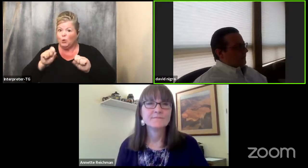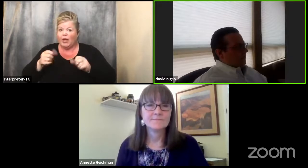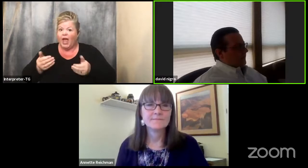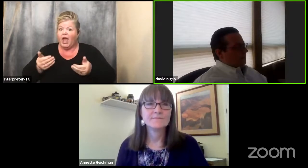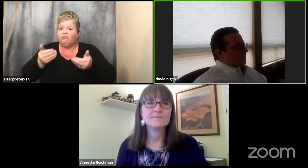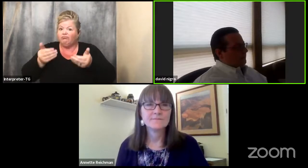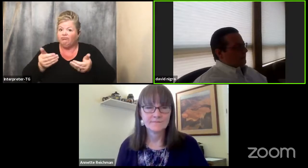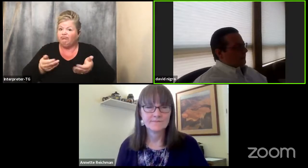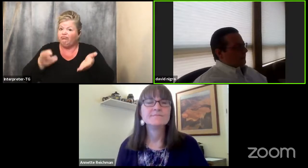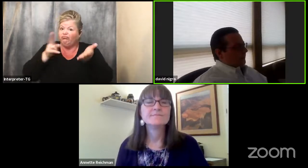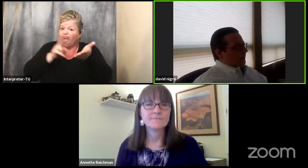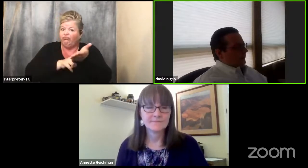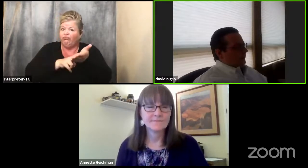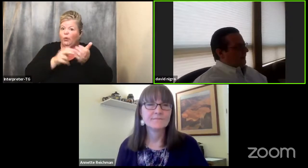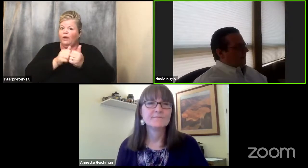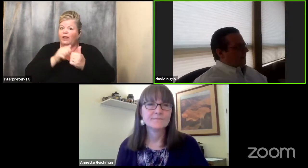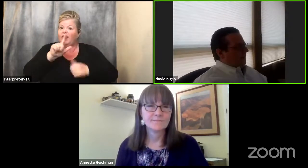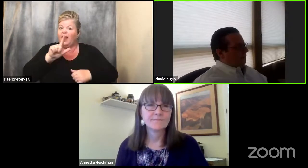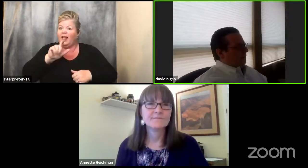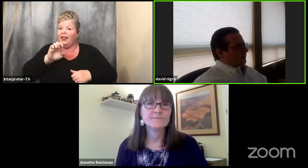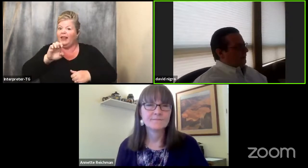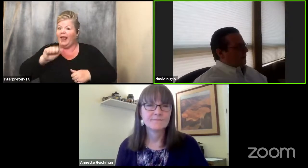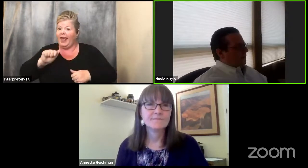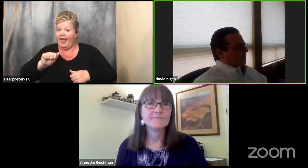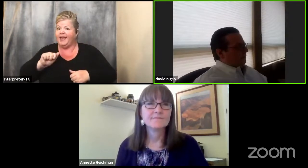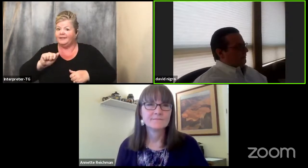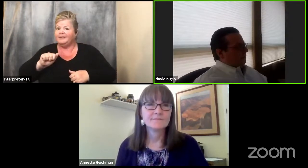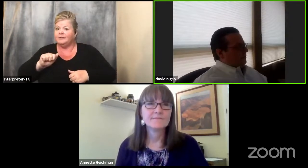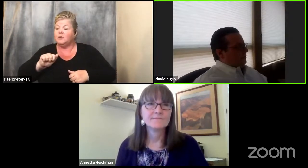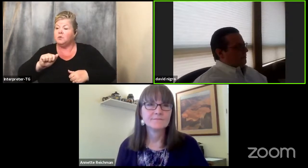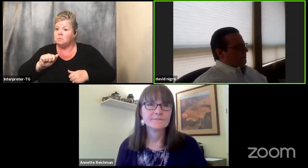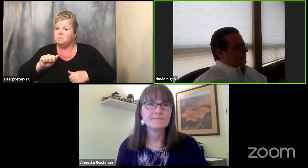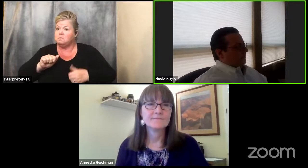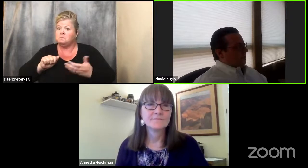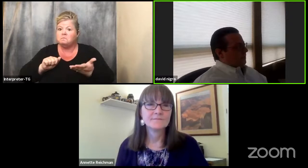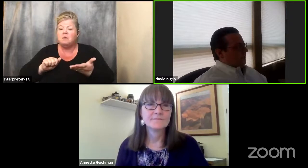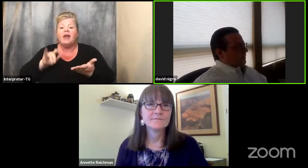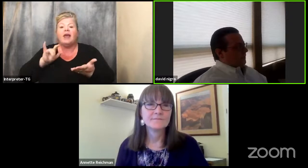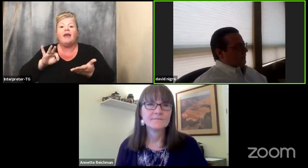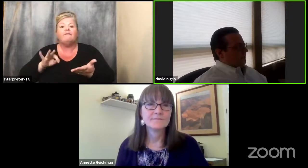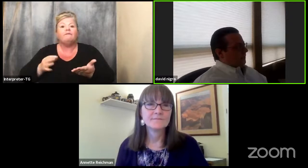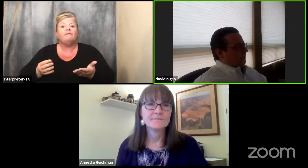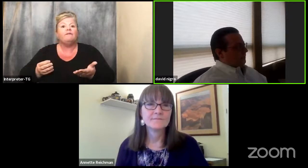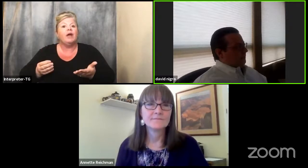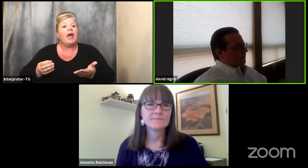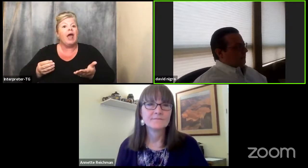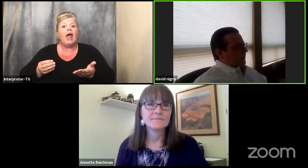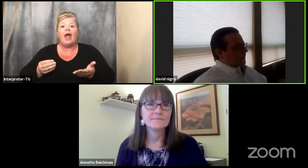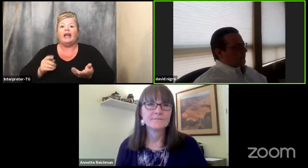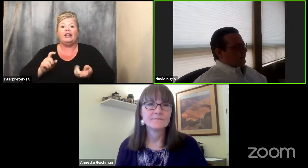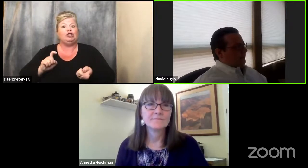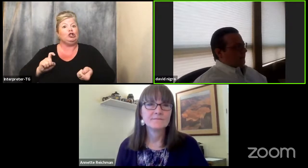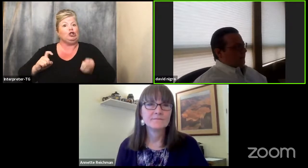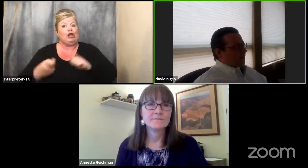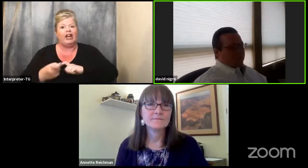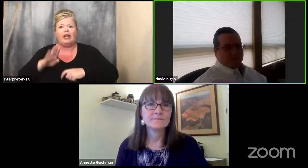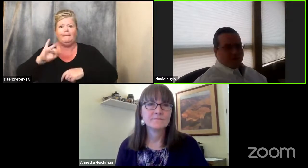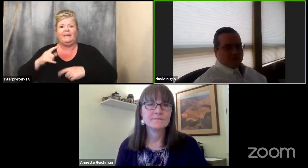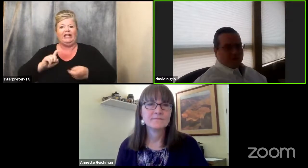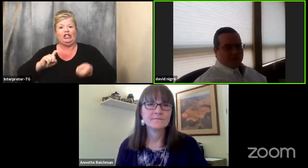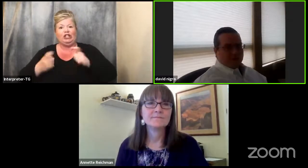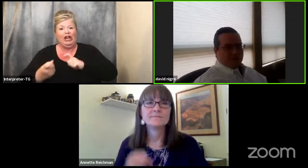with LEAs. If there's a more significant change in this, then perhaps you'd need to come